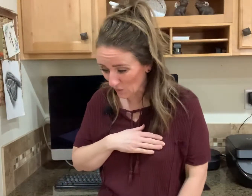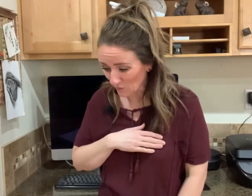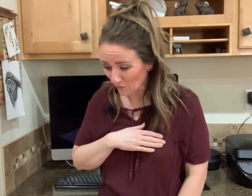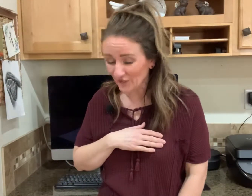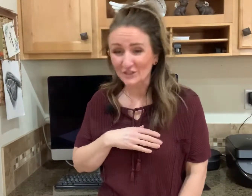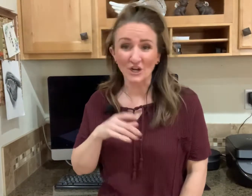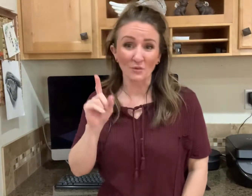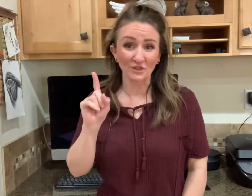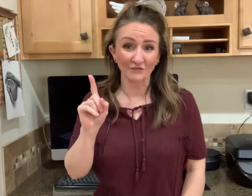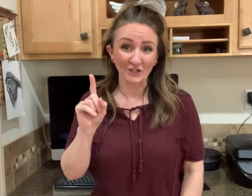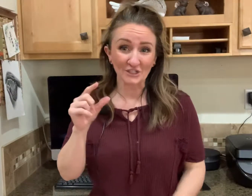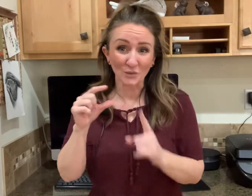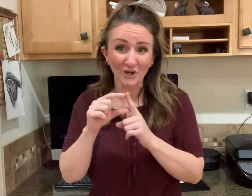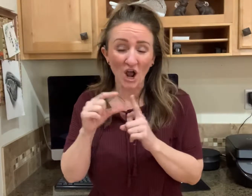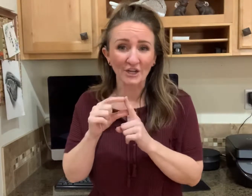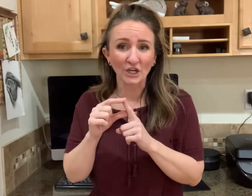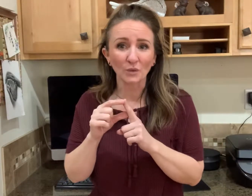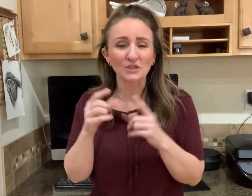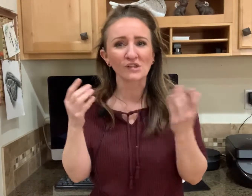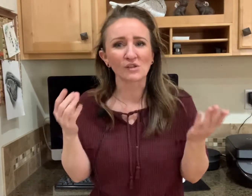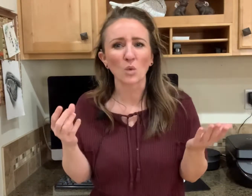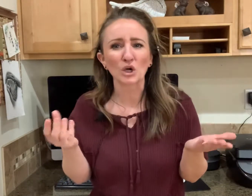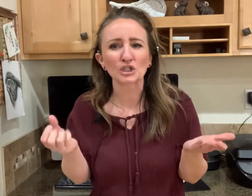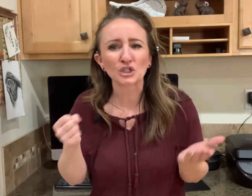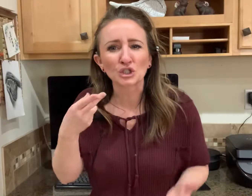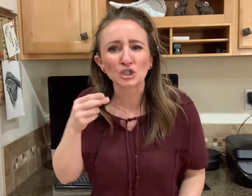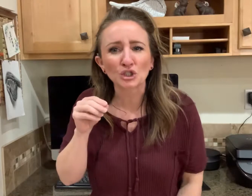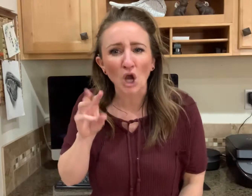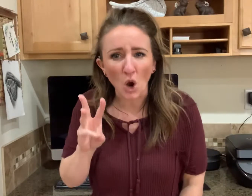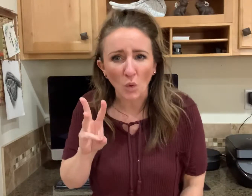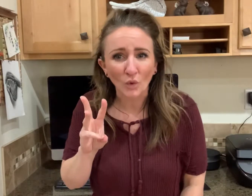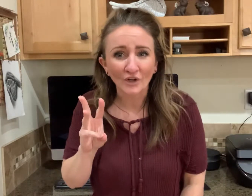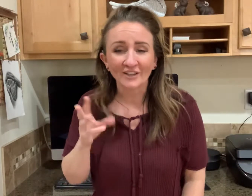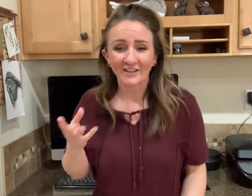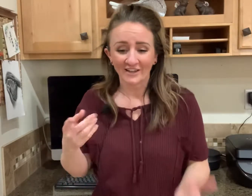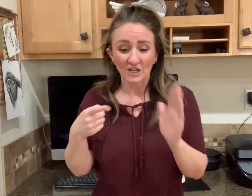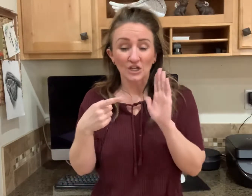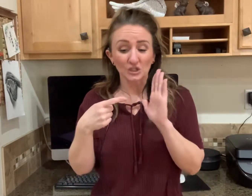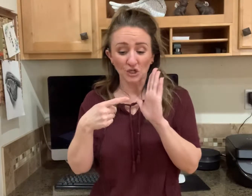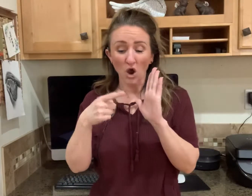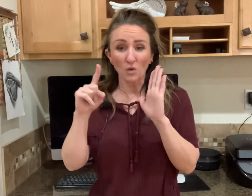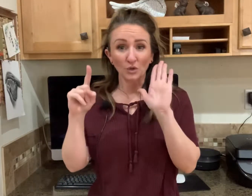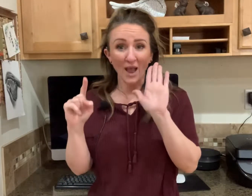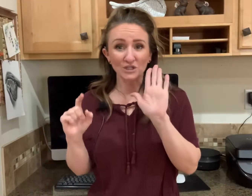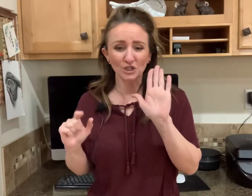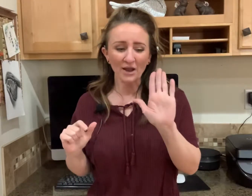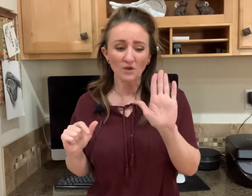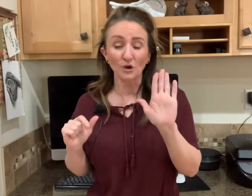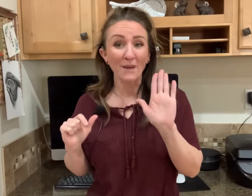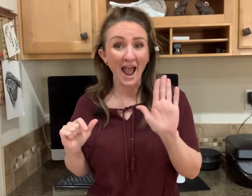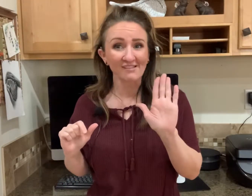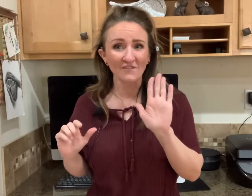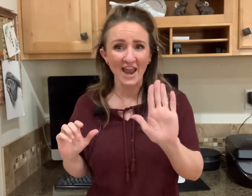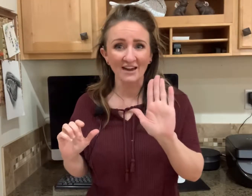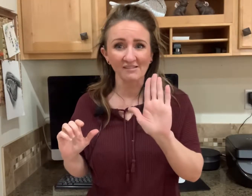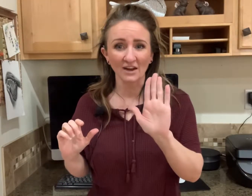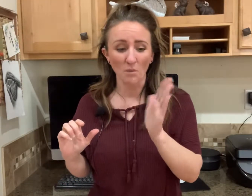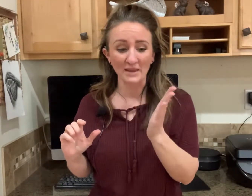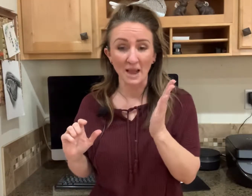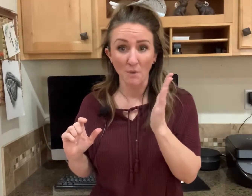we're going to start with the first word on here, which is the word show. Show, your passive hand is going to be a